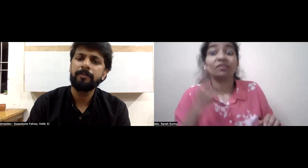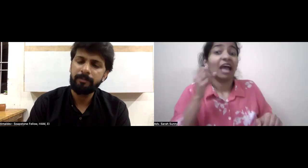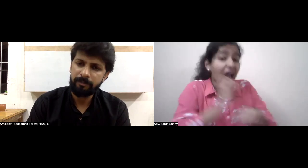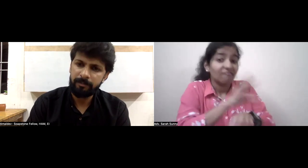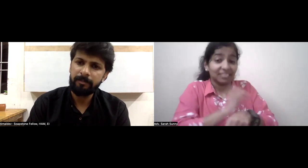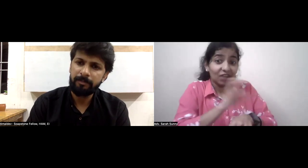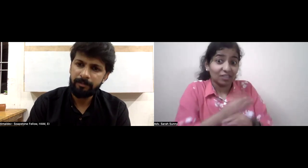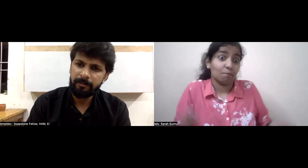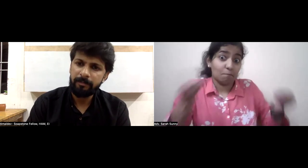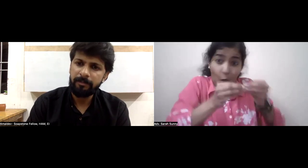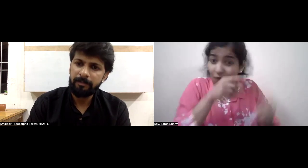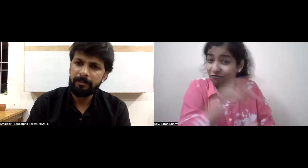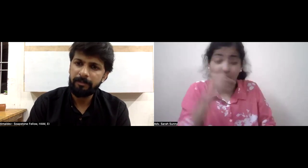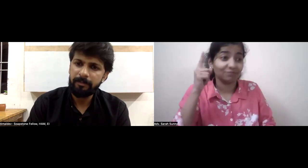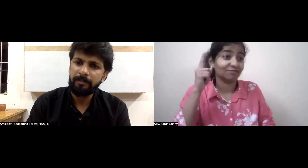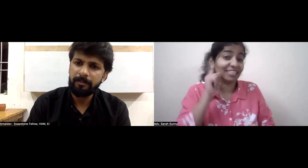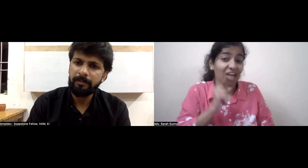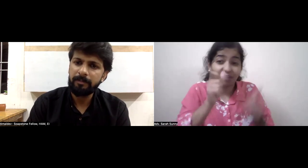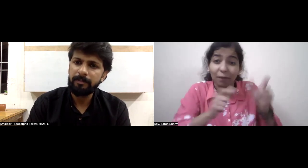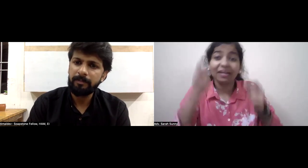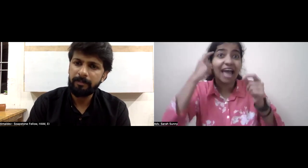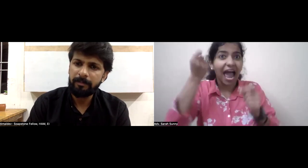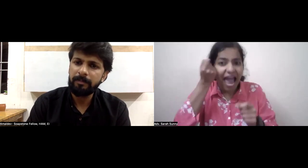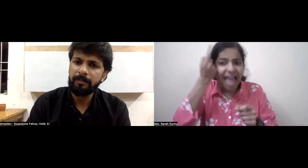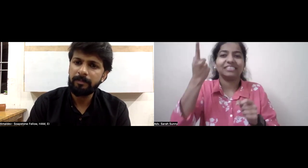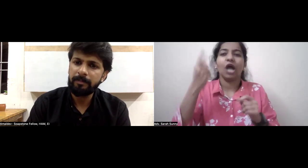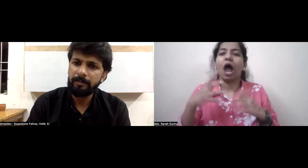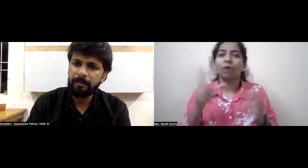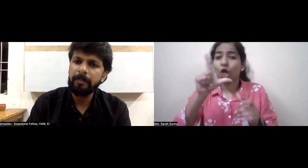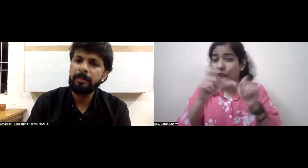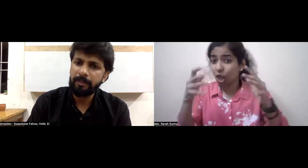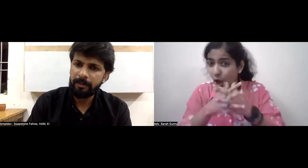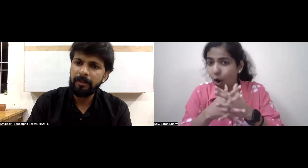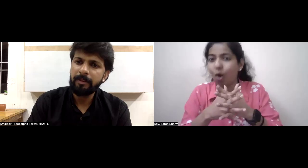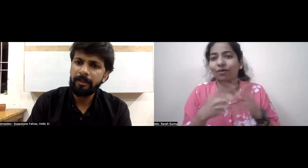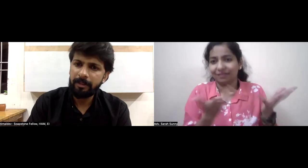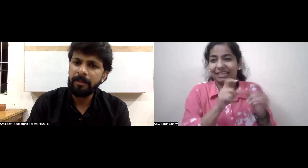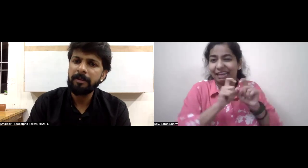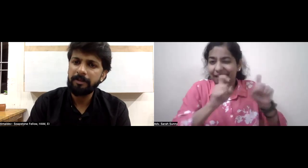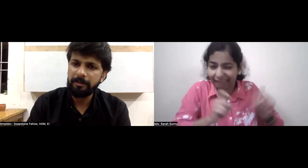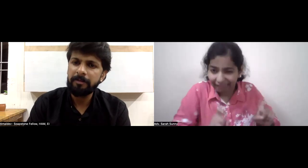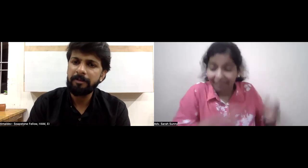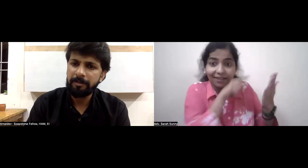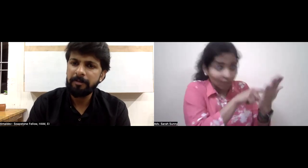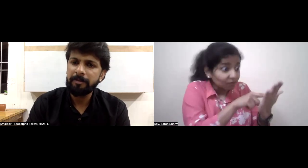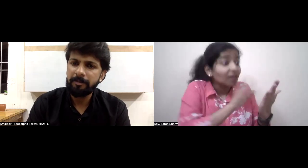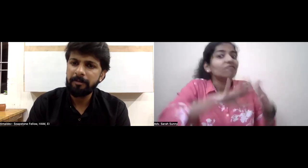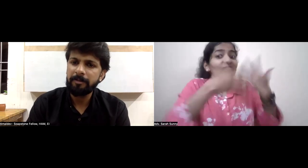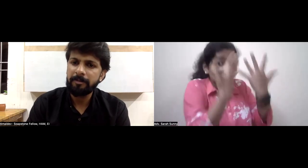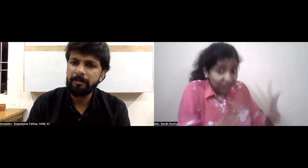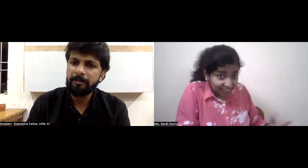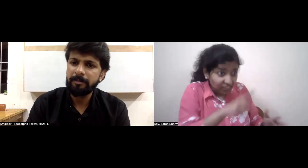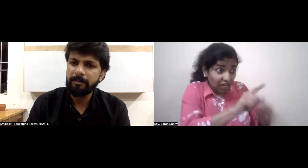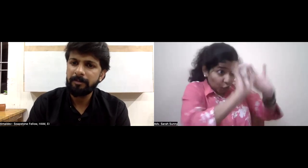So I focus on work in the daytime, and in the evening, late hours, I work with many deaf